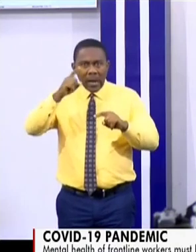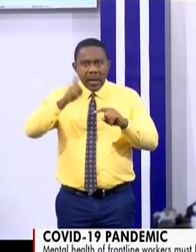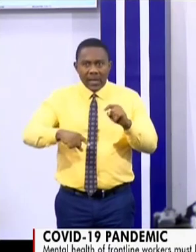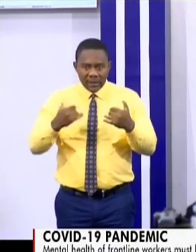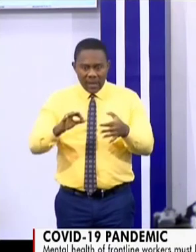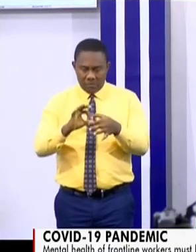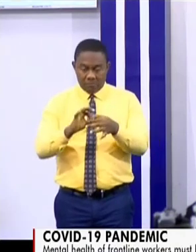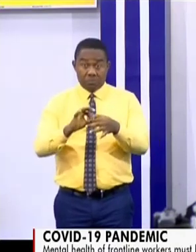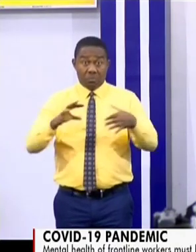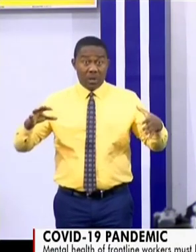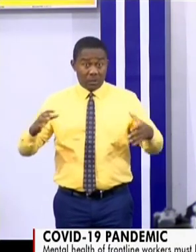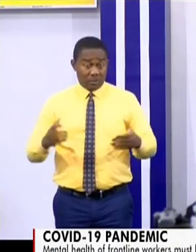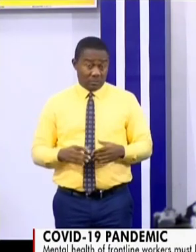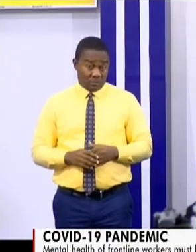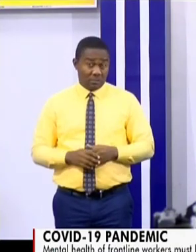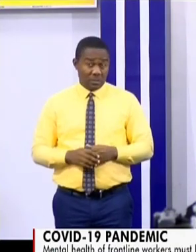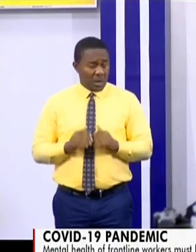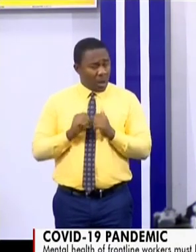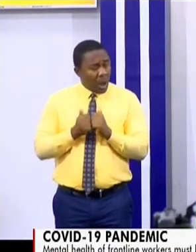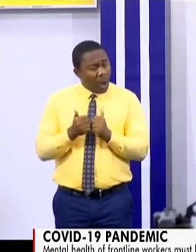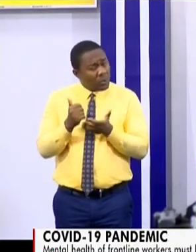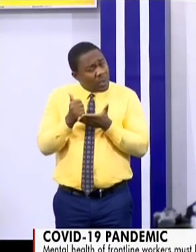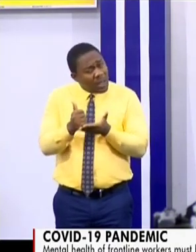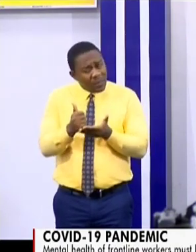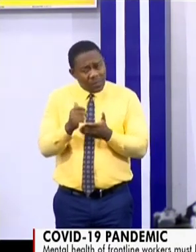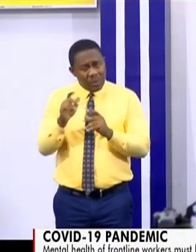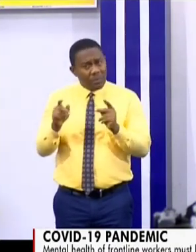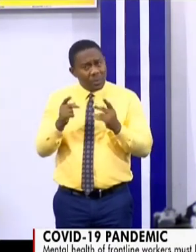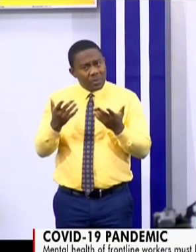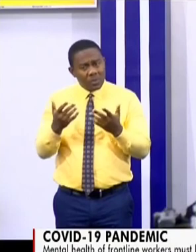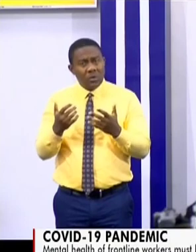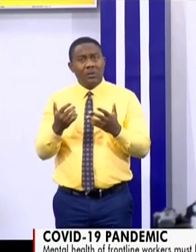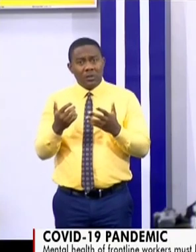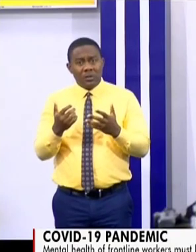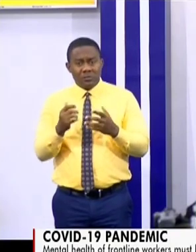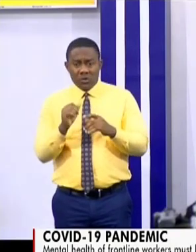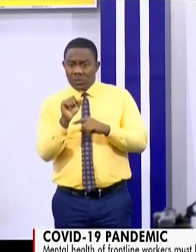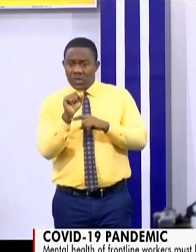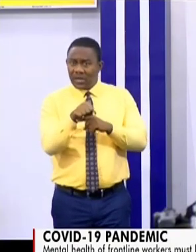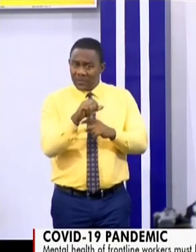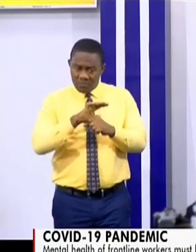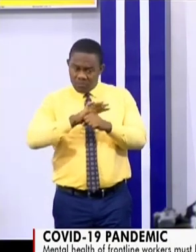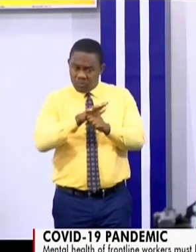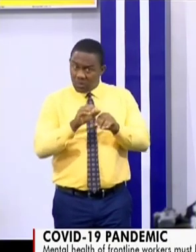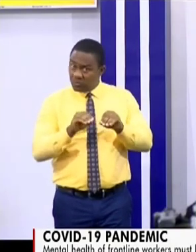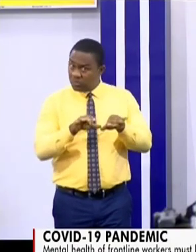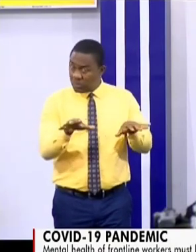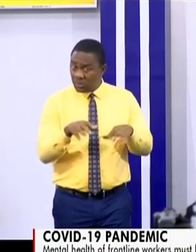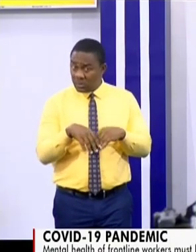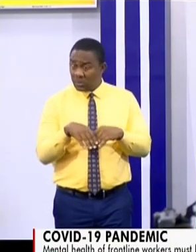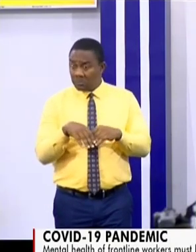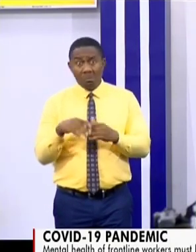at how we can help people at different stages in their lives in fighting COVID-19. And especially vulnerable